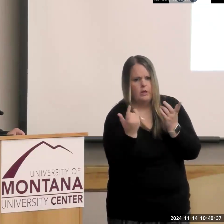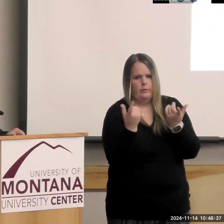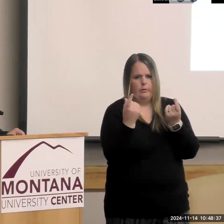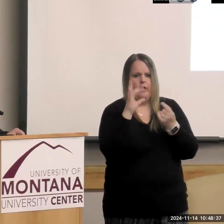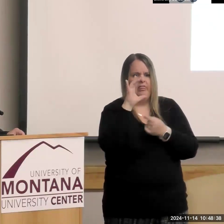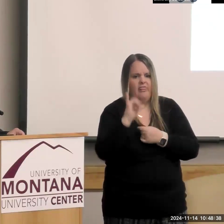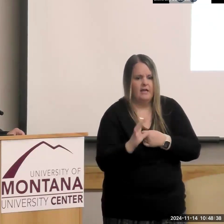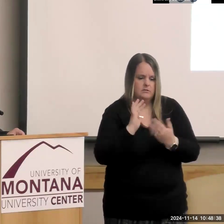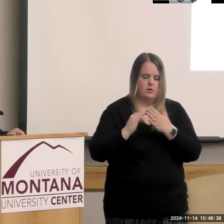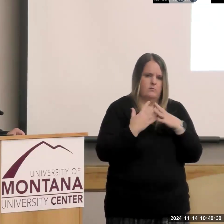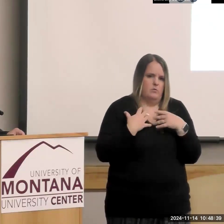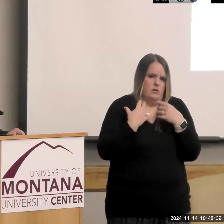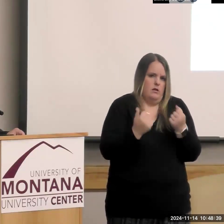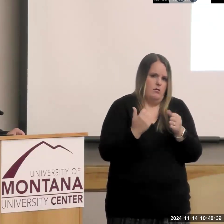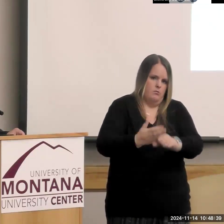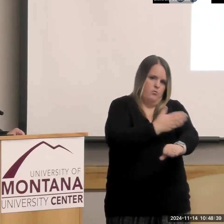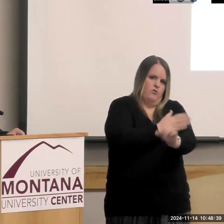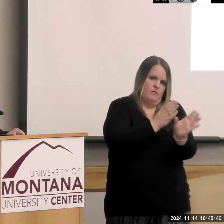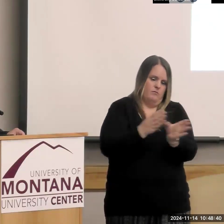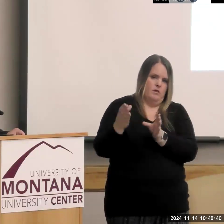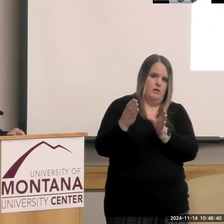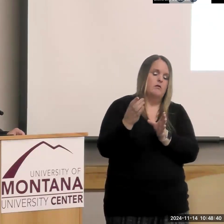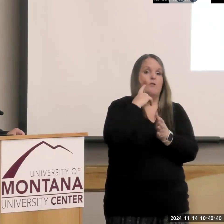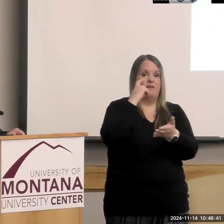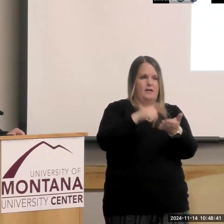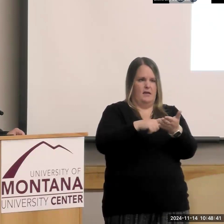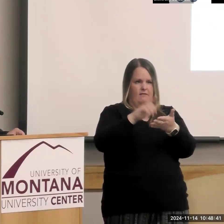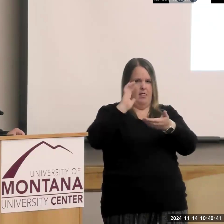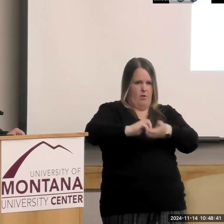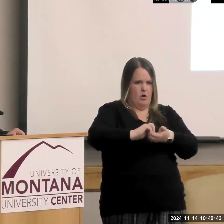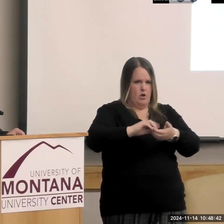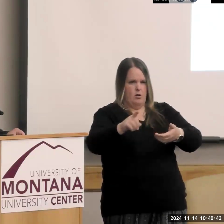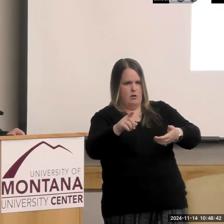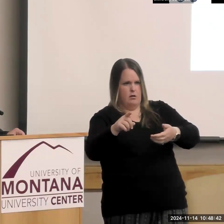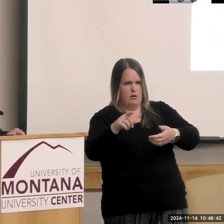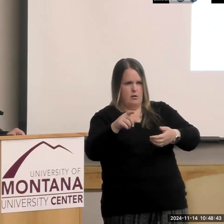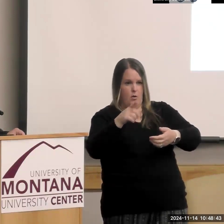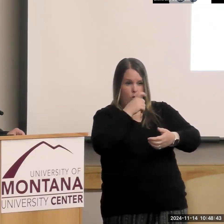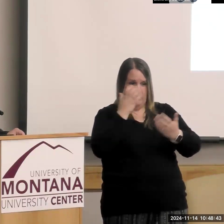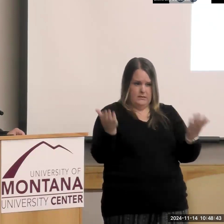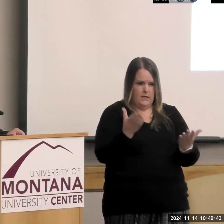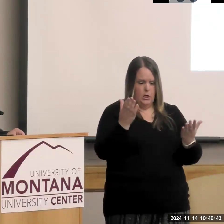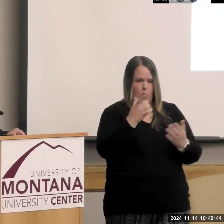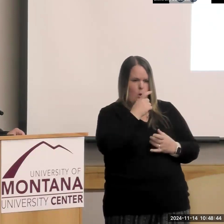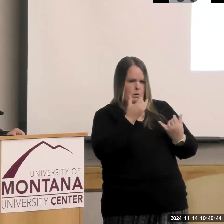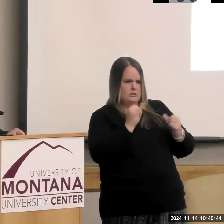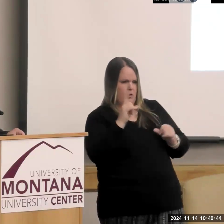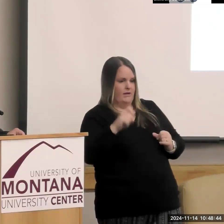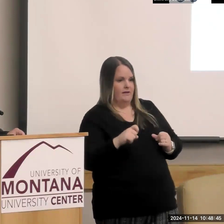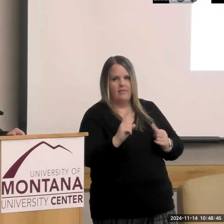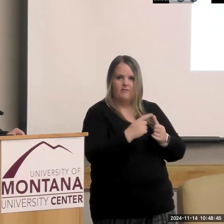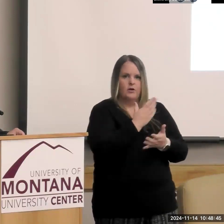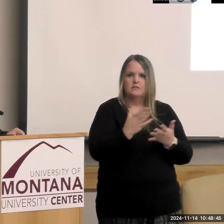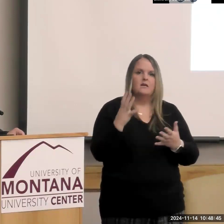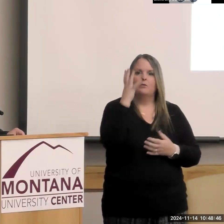plan. We identify those partners, we bring them to the table, we listen to them for who's not at the table yet, because that's usually the first thing we do wrong, is assume that we